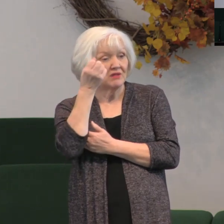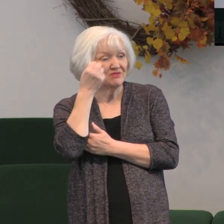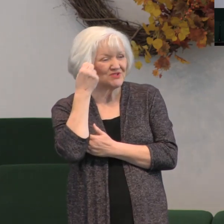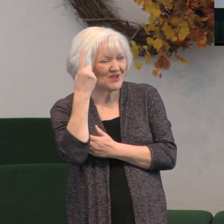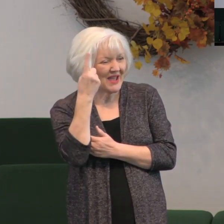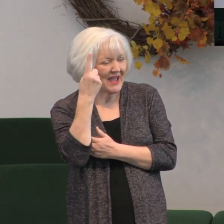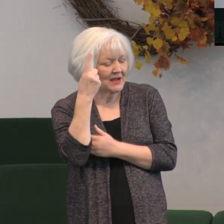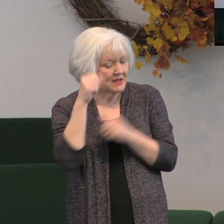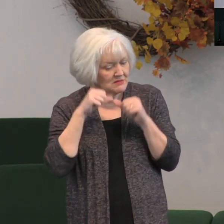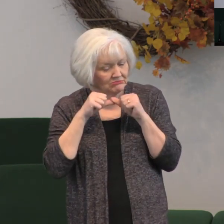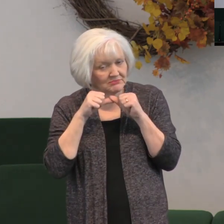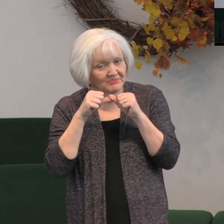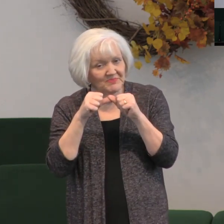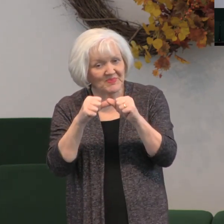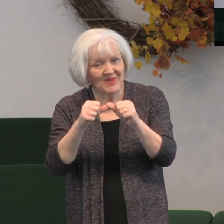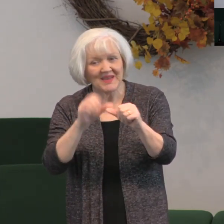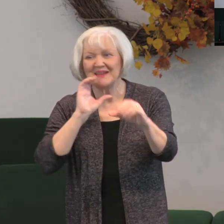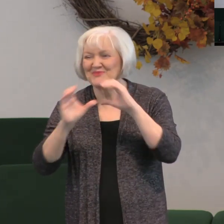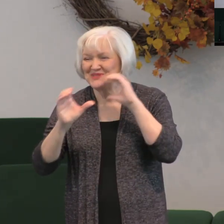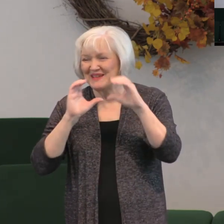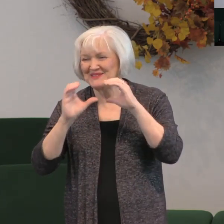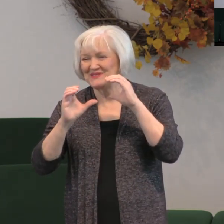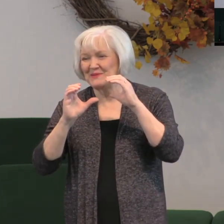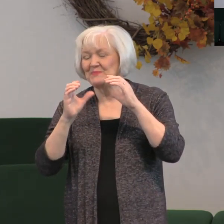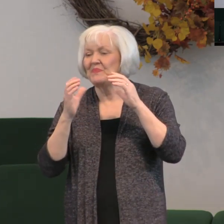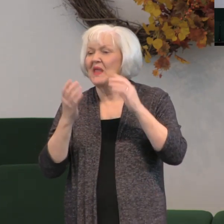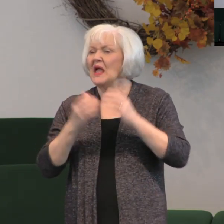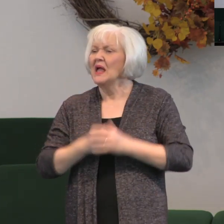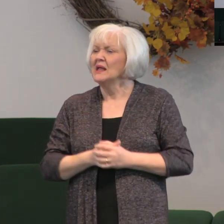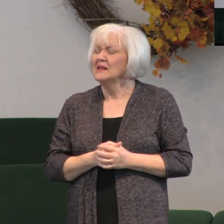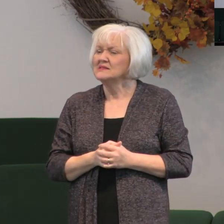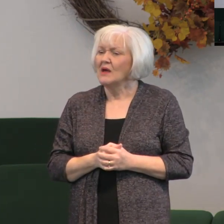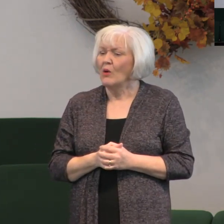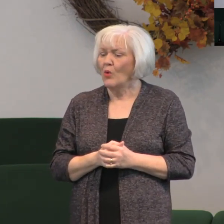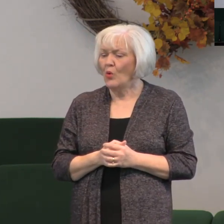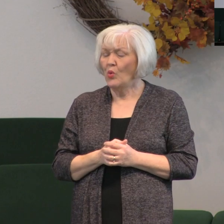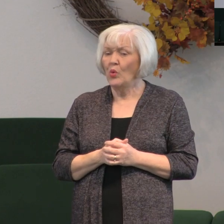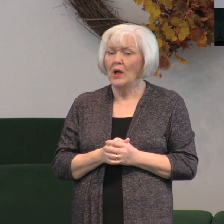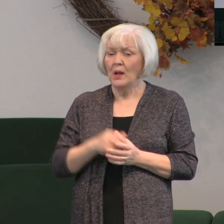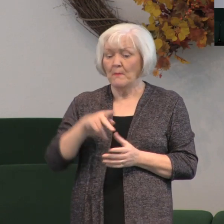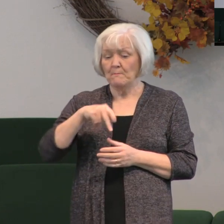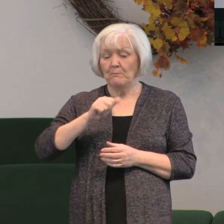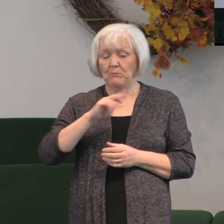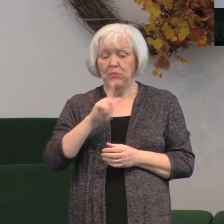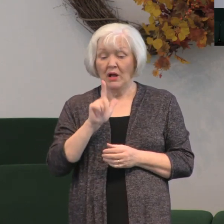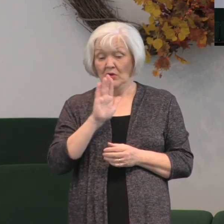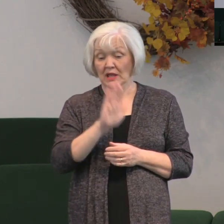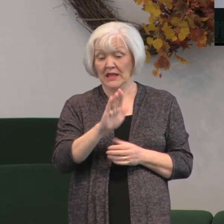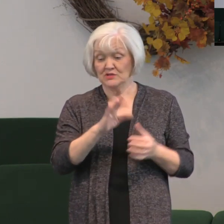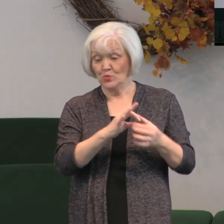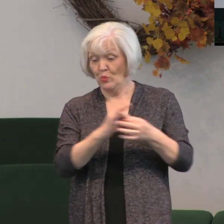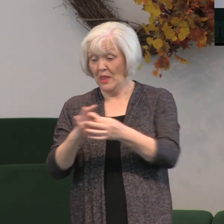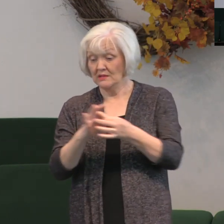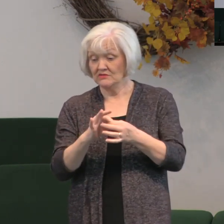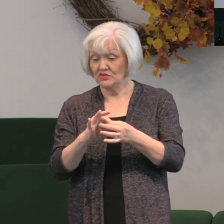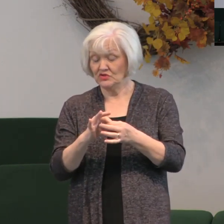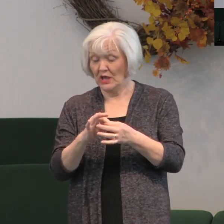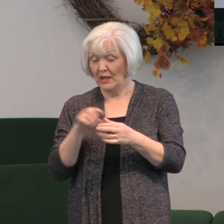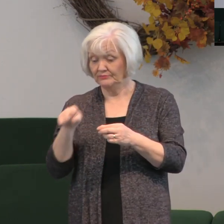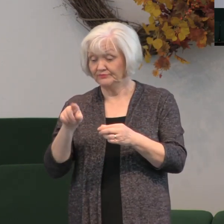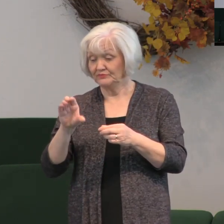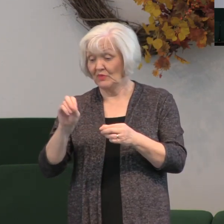an ongoing conversation. What was Paul's relationship with the Corinthians like? Well,